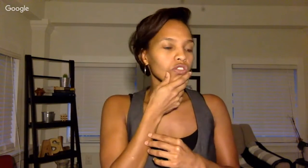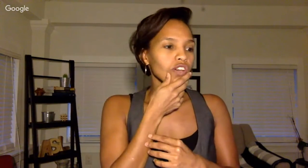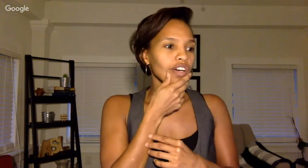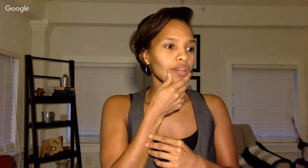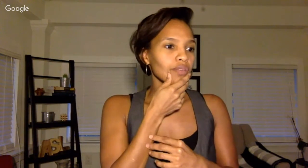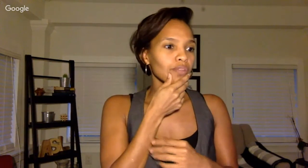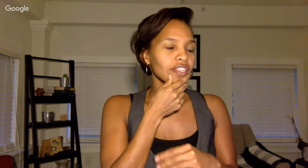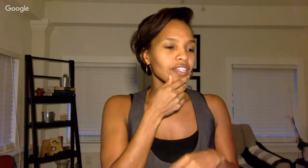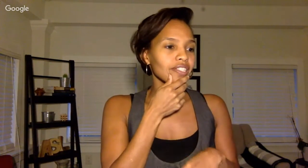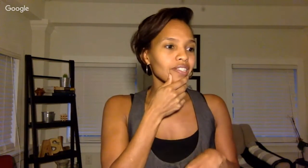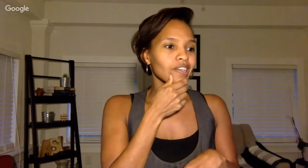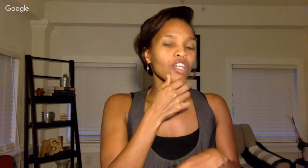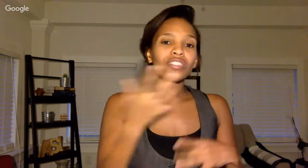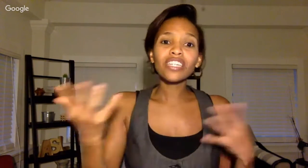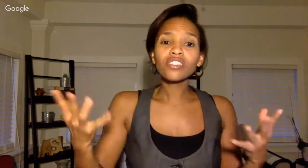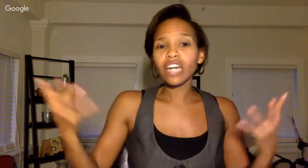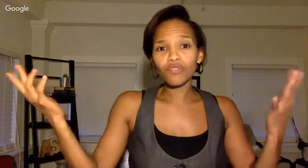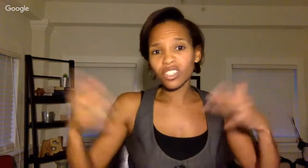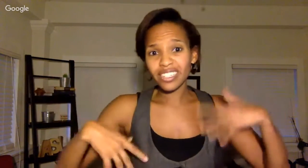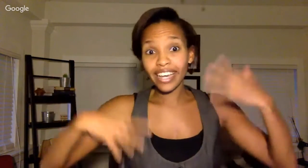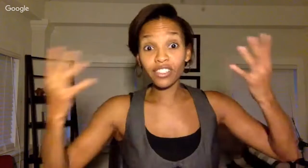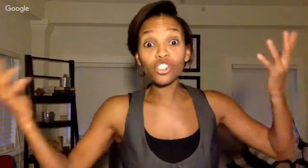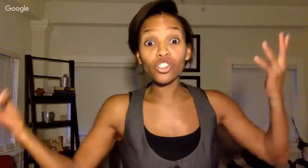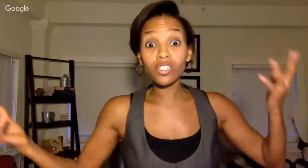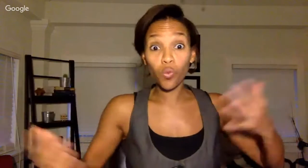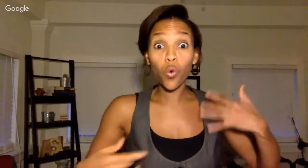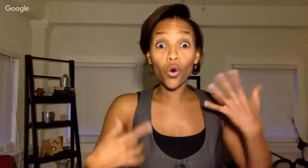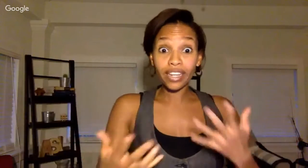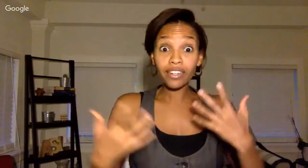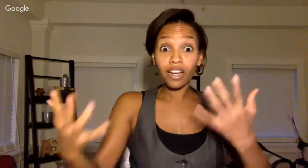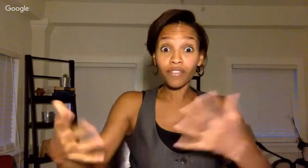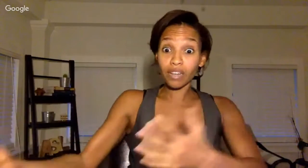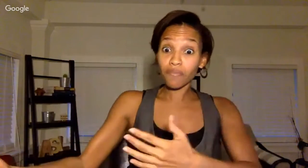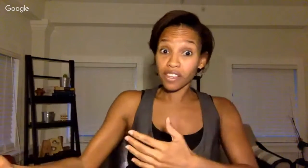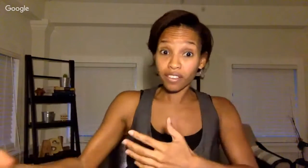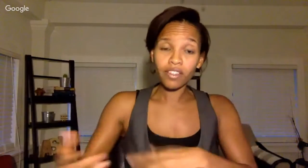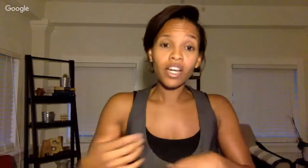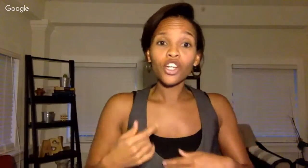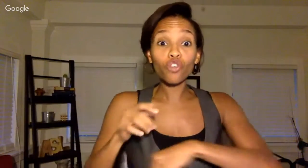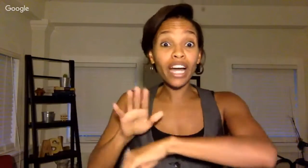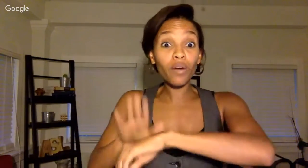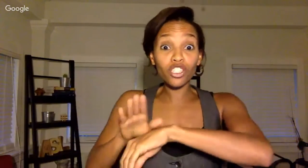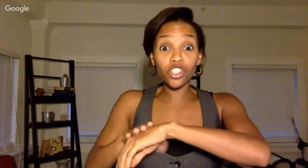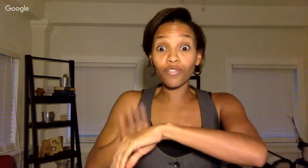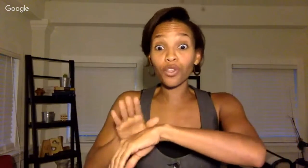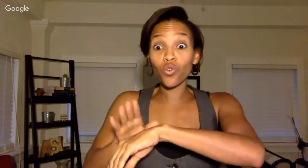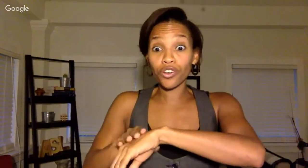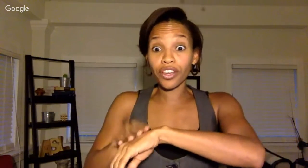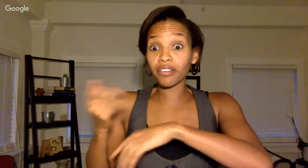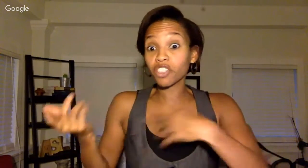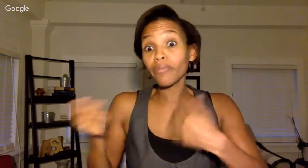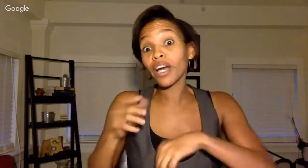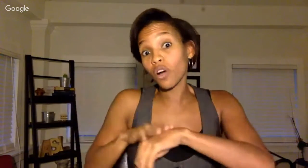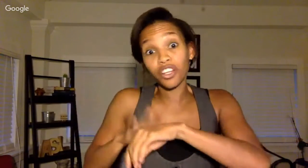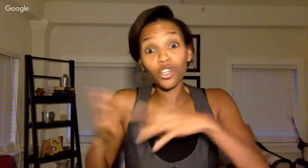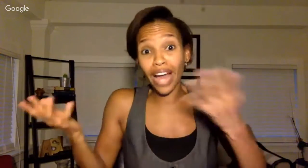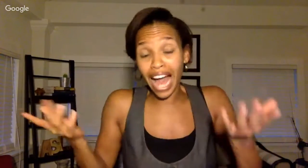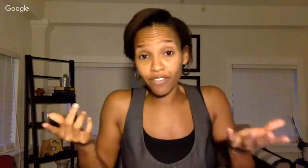how do I want to put this? Since, I'm just going to say it, since she's warning of something, you might want to start off with a warning. You might want it. You don't have to,